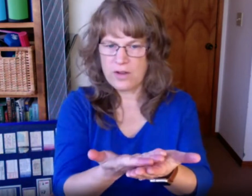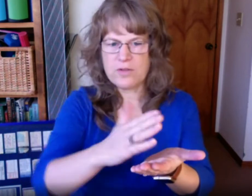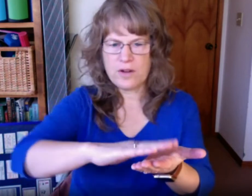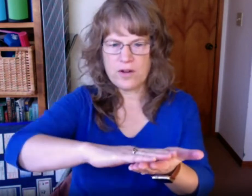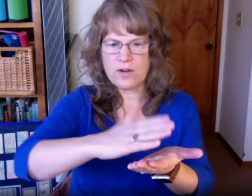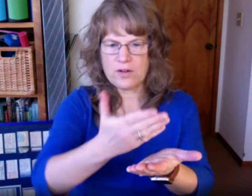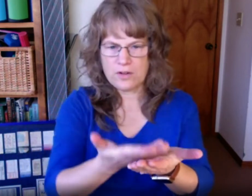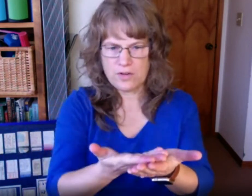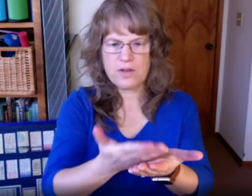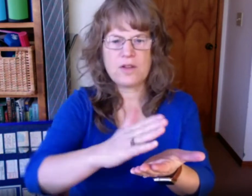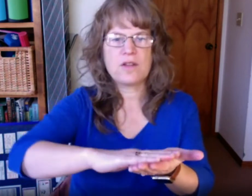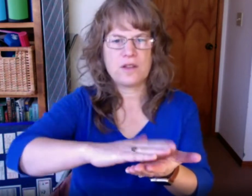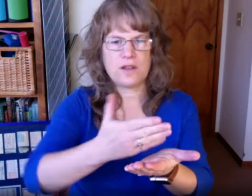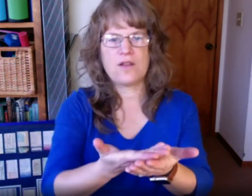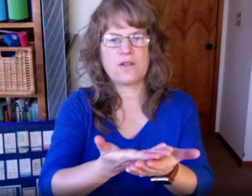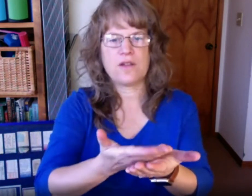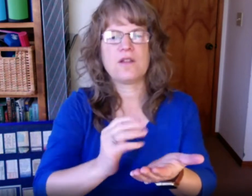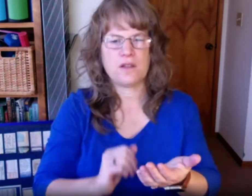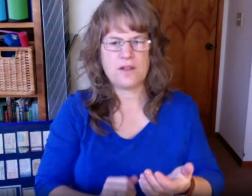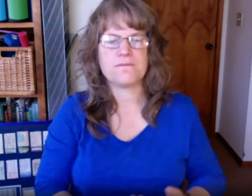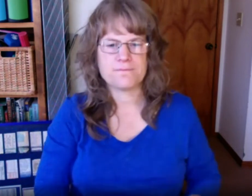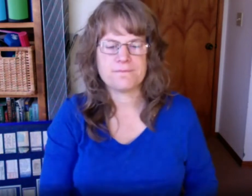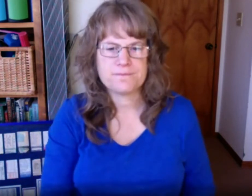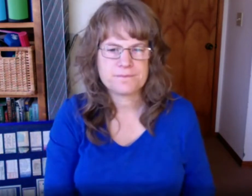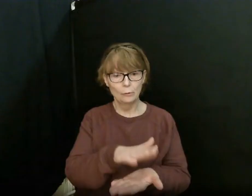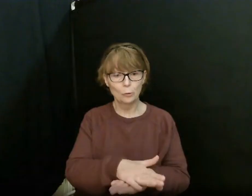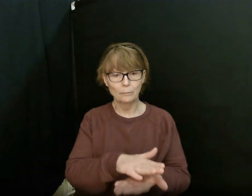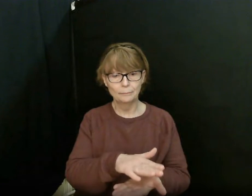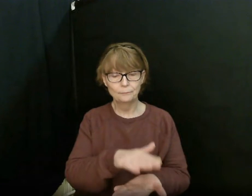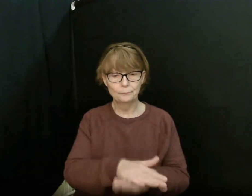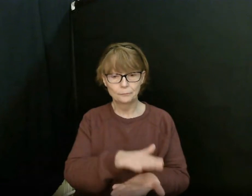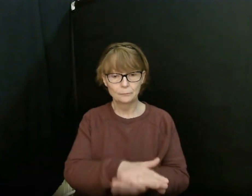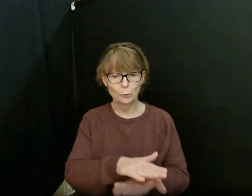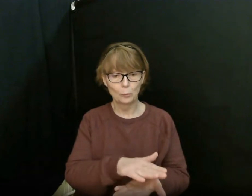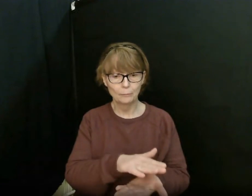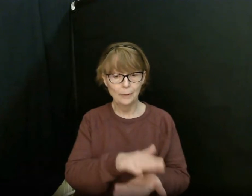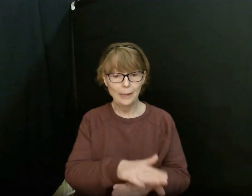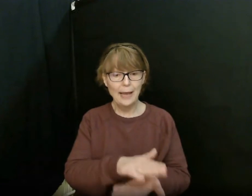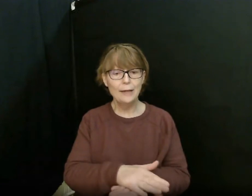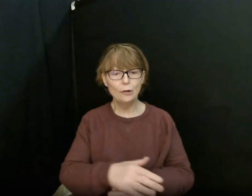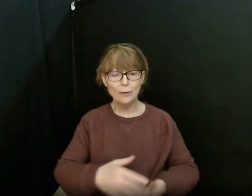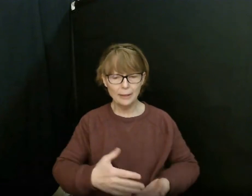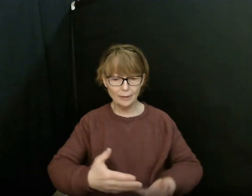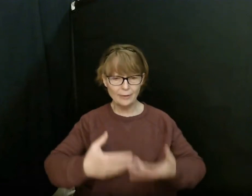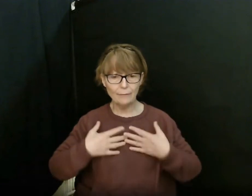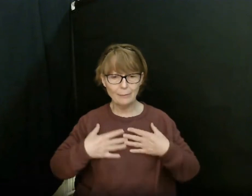right? Or Yep. cook. Yeah. Okay. Mm-hmm. School. And it doesn't have to be up